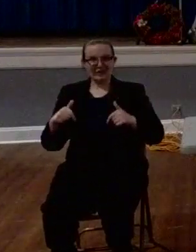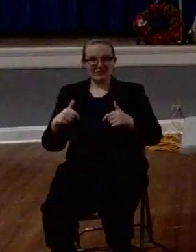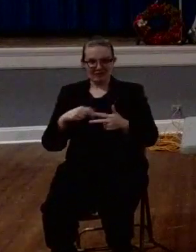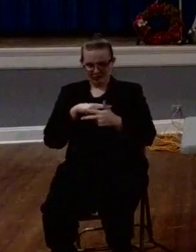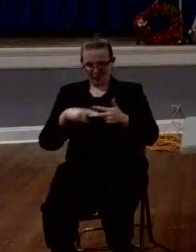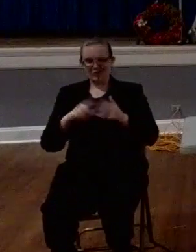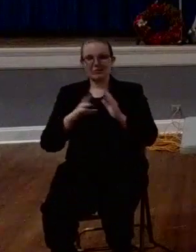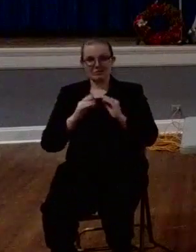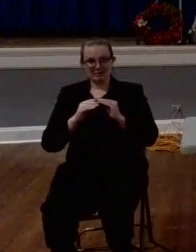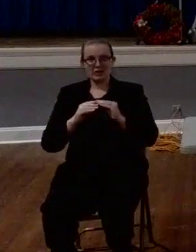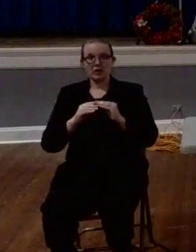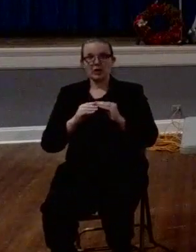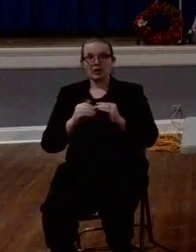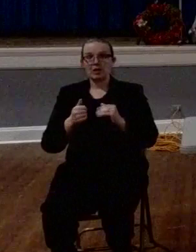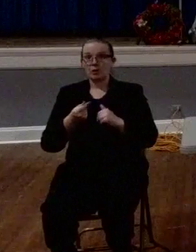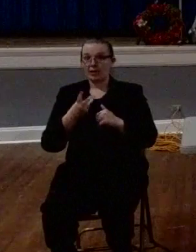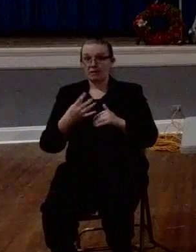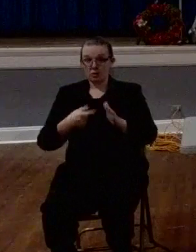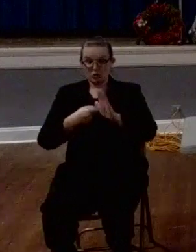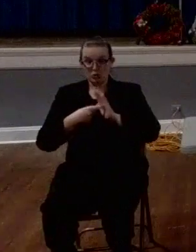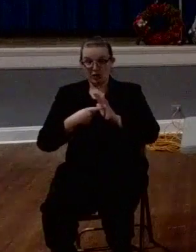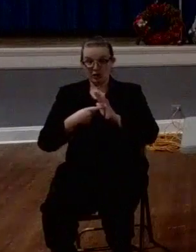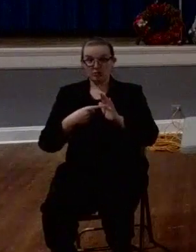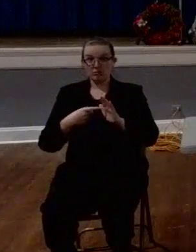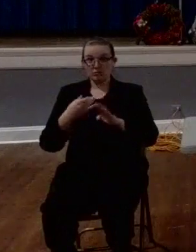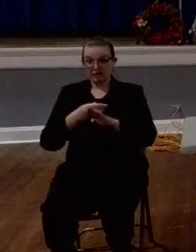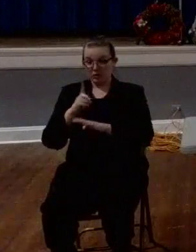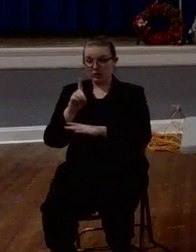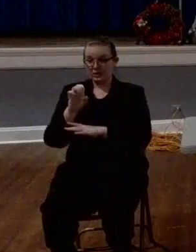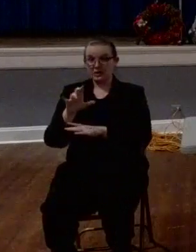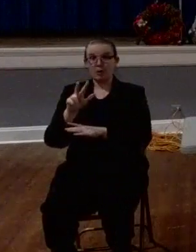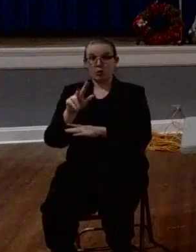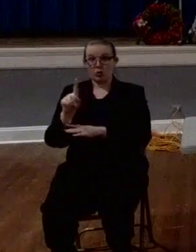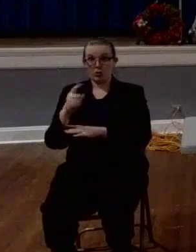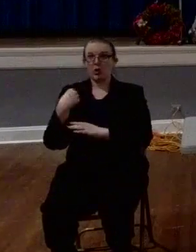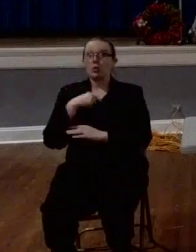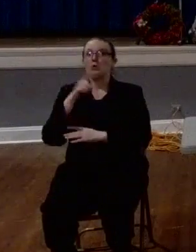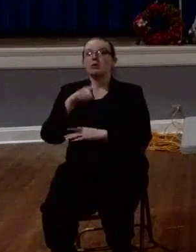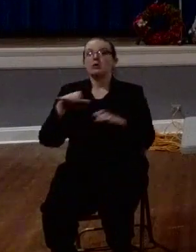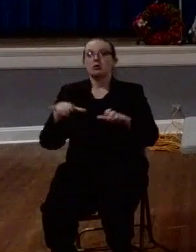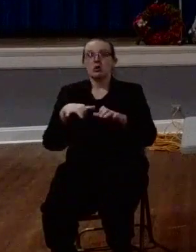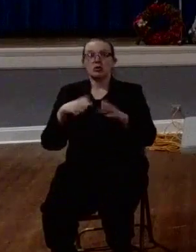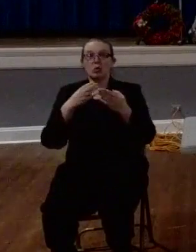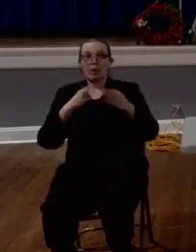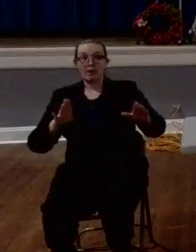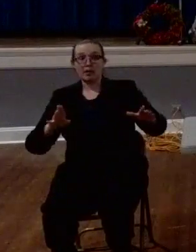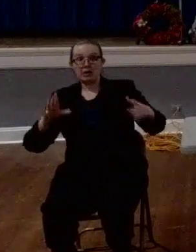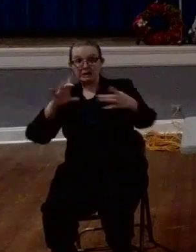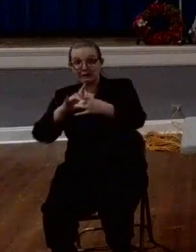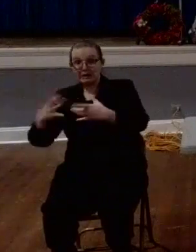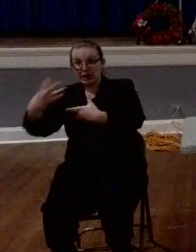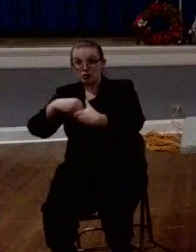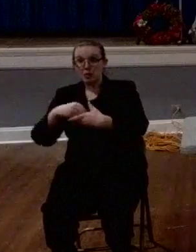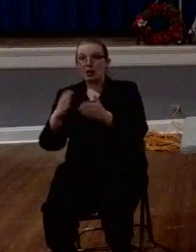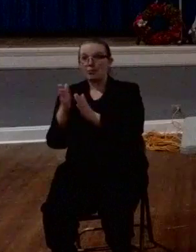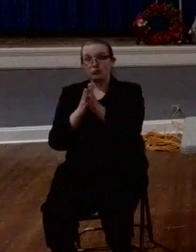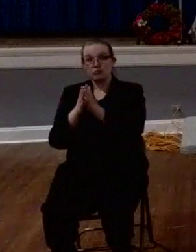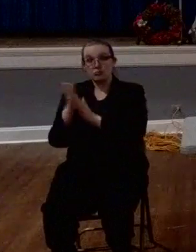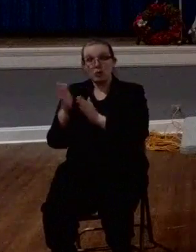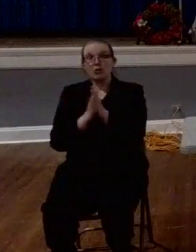meetings, there was a couple of charges. By December 31, we needed to complete a public engagement and park development